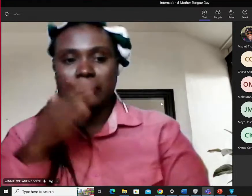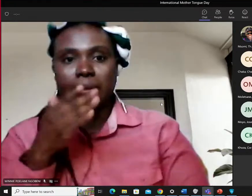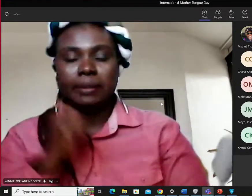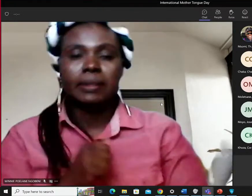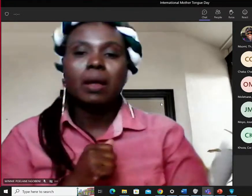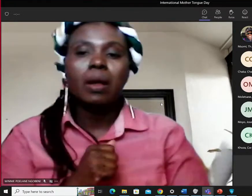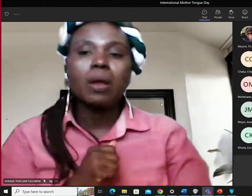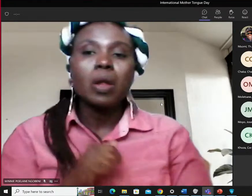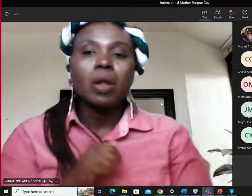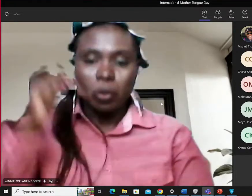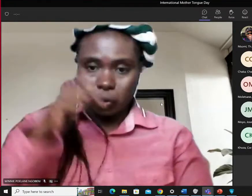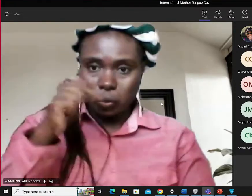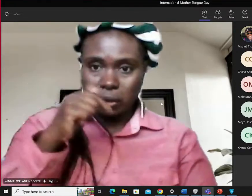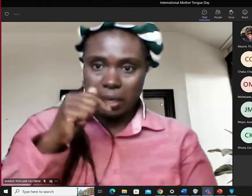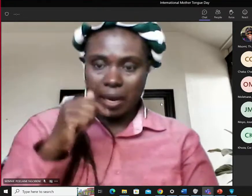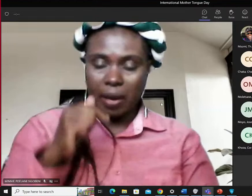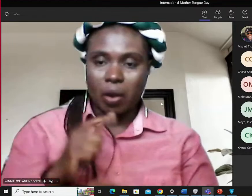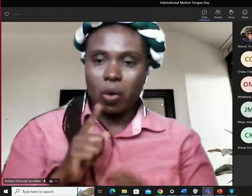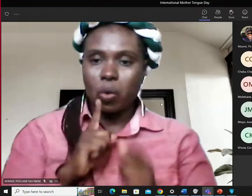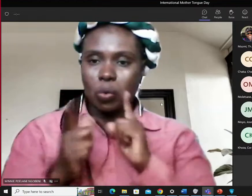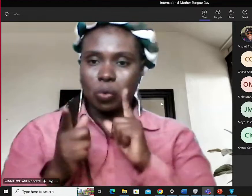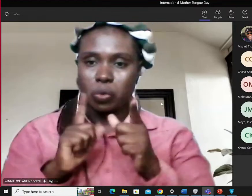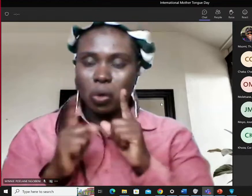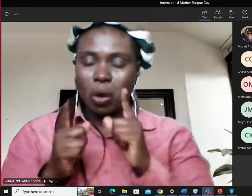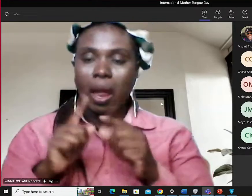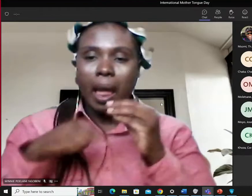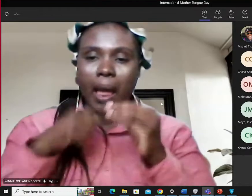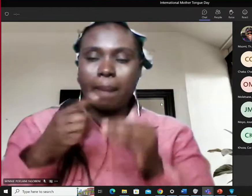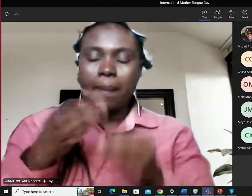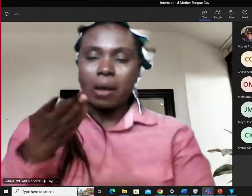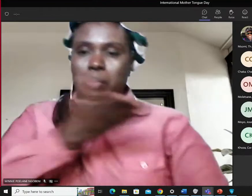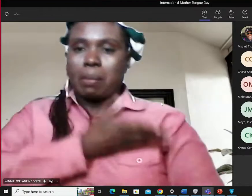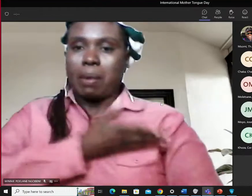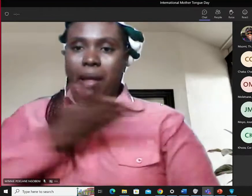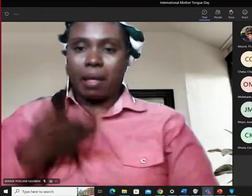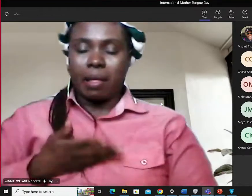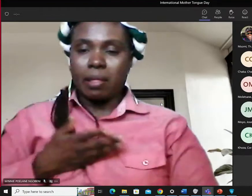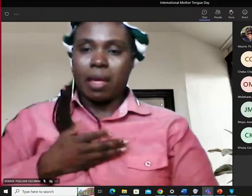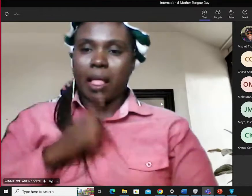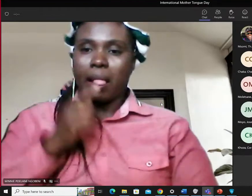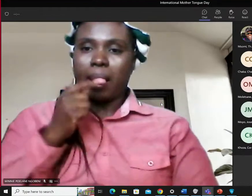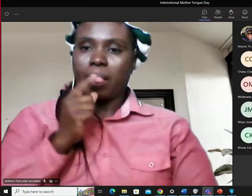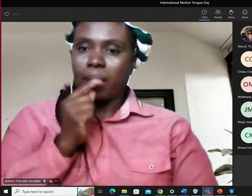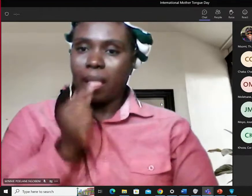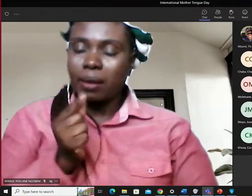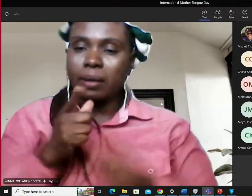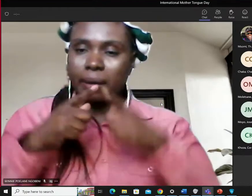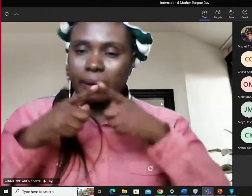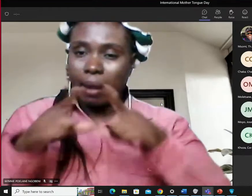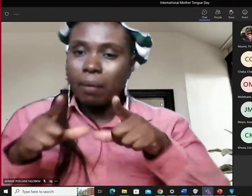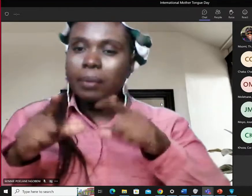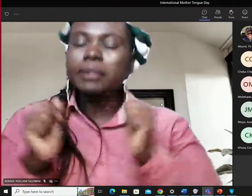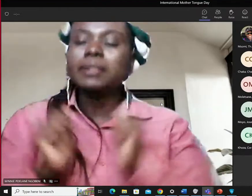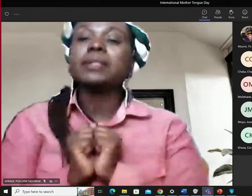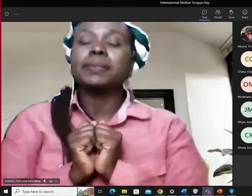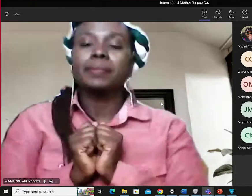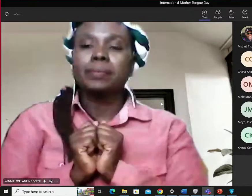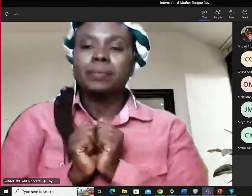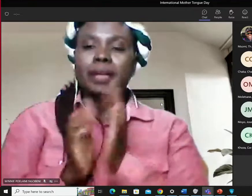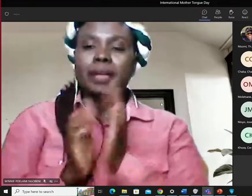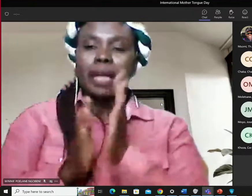today we talk about mother tongue. The question is sign language a mother